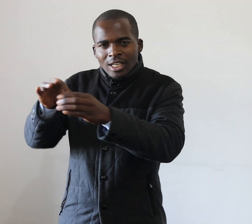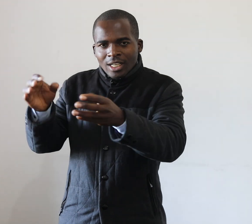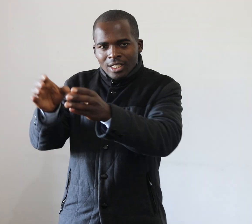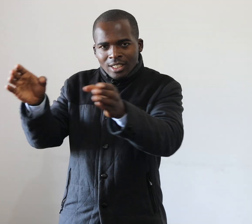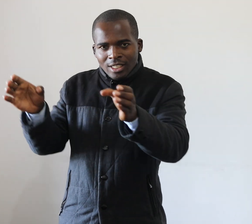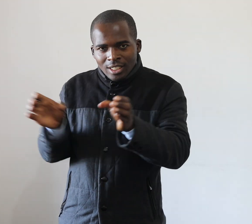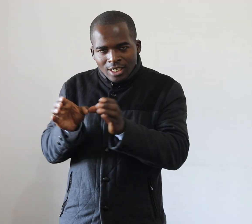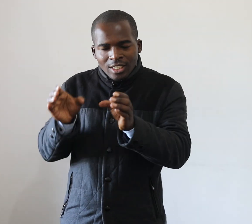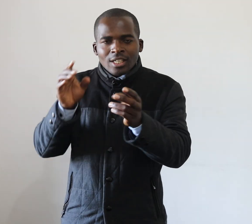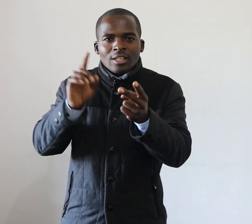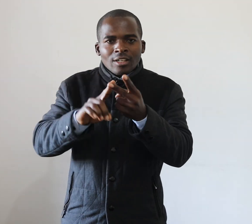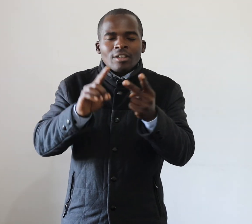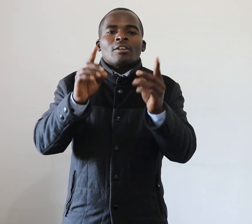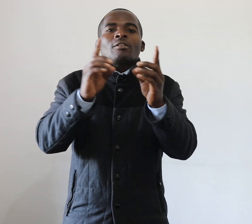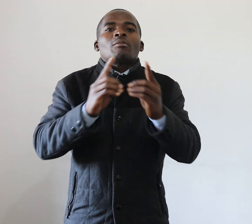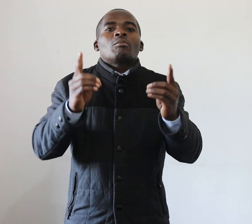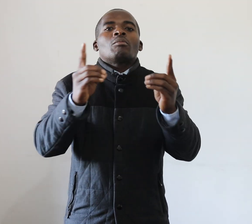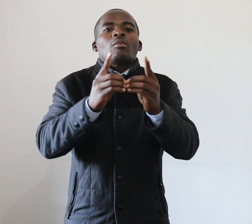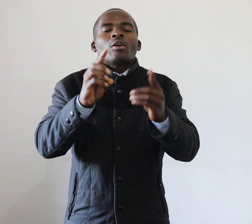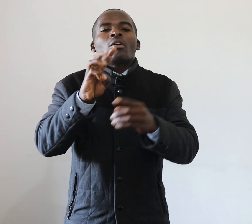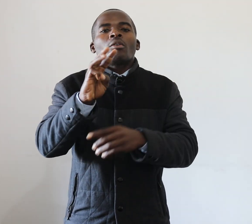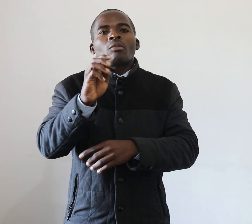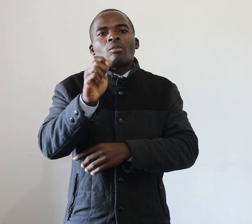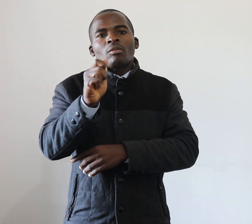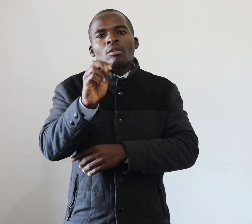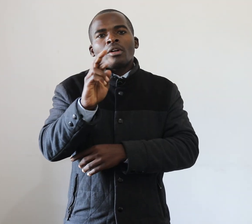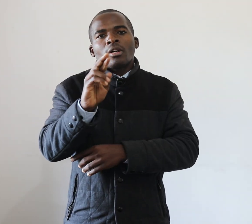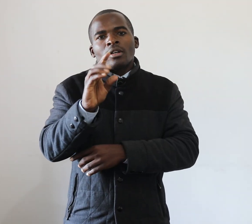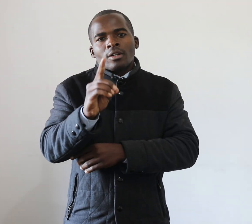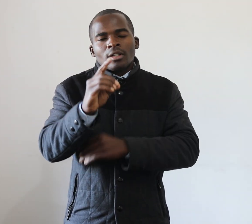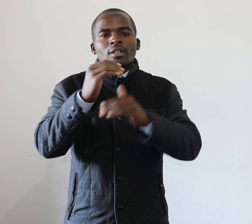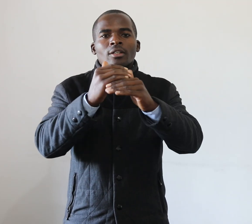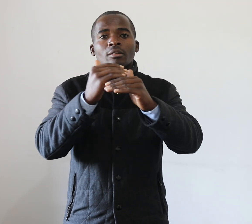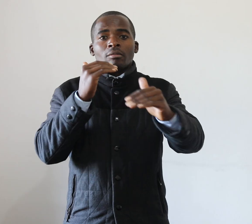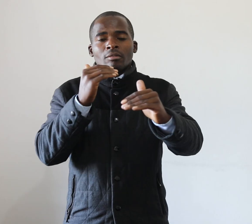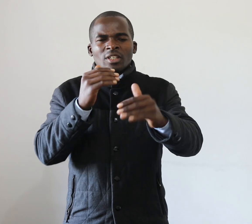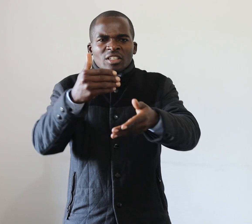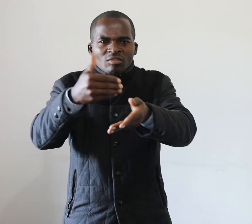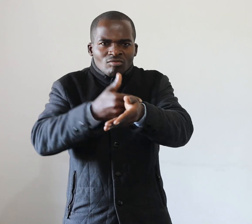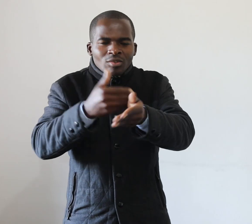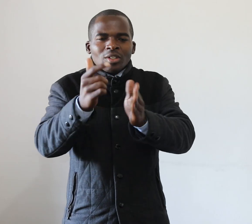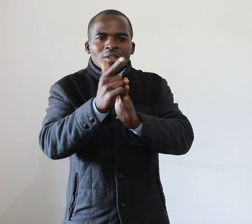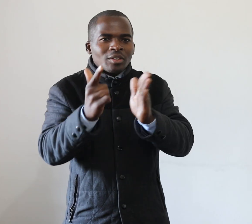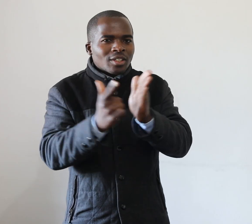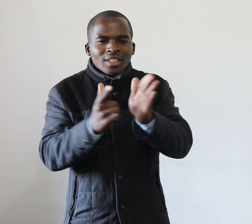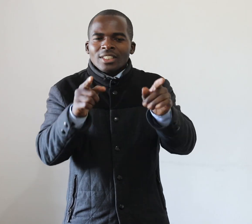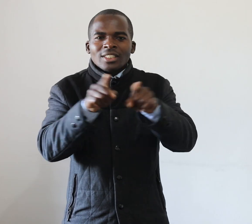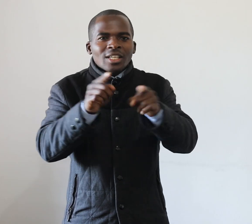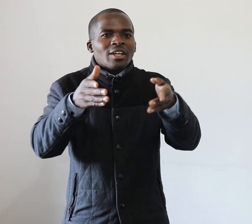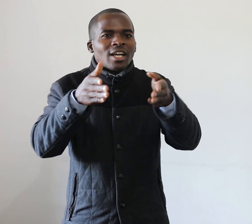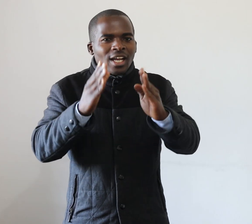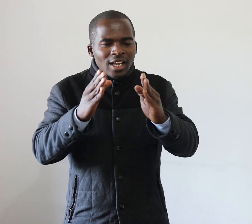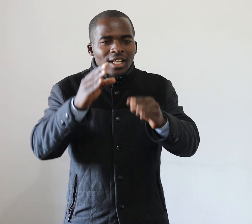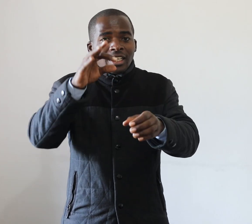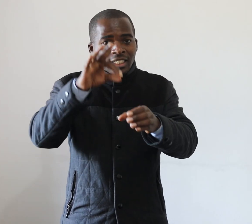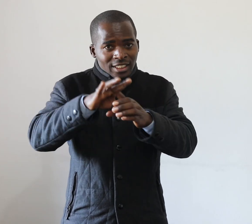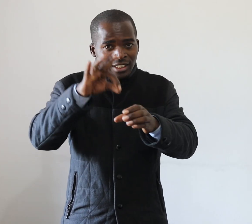district, and ward level. The new law also allows the Electoral Commission to